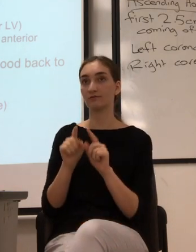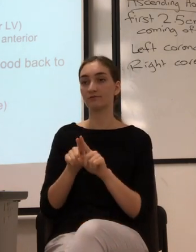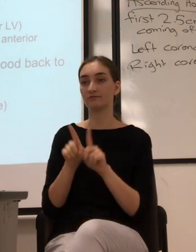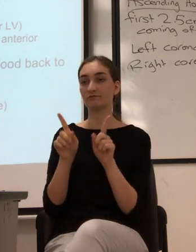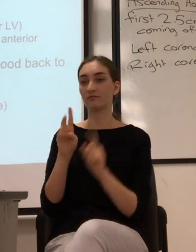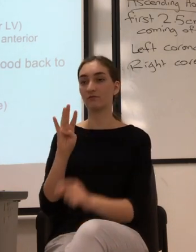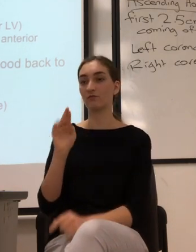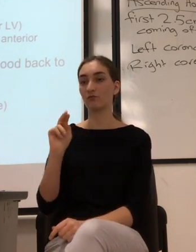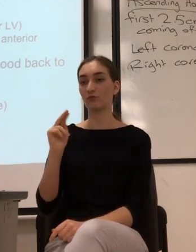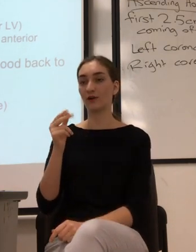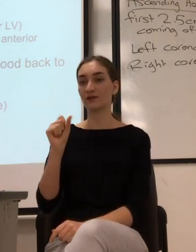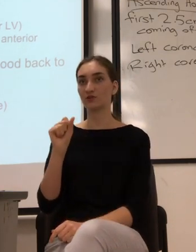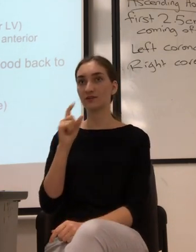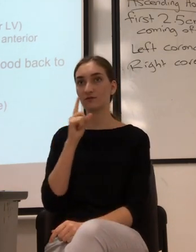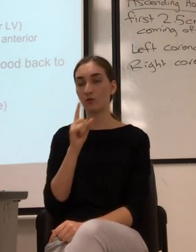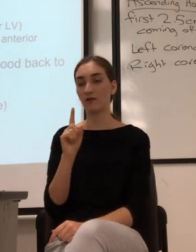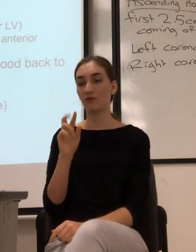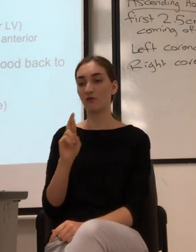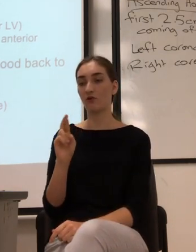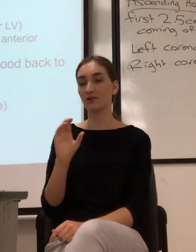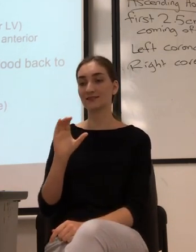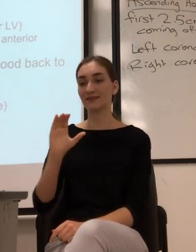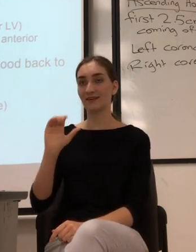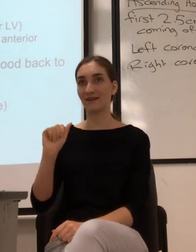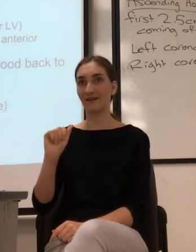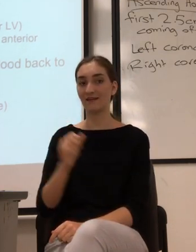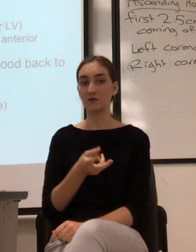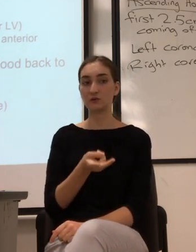RCA and two branches of the LCA.